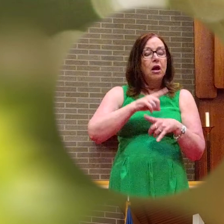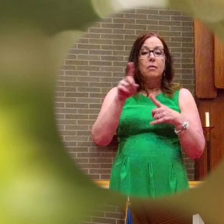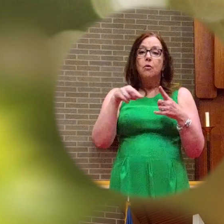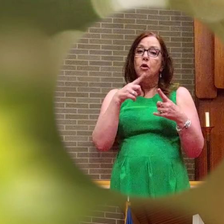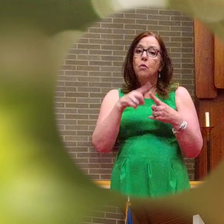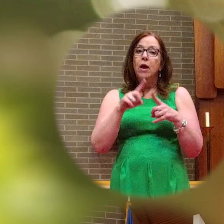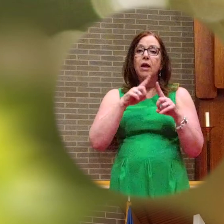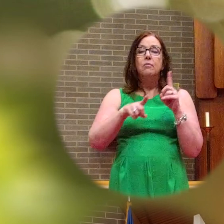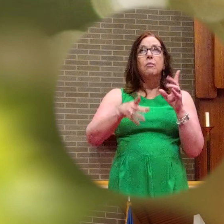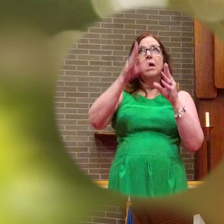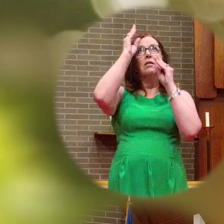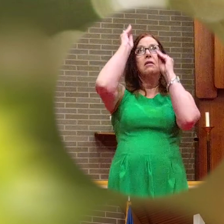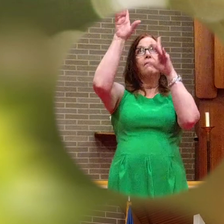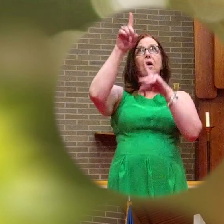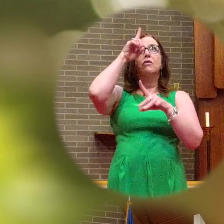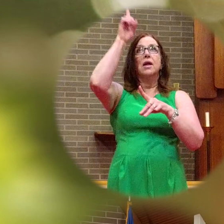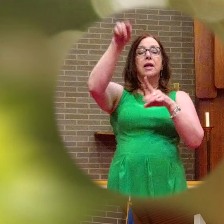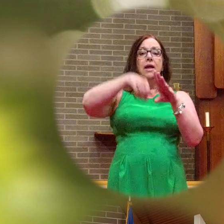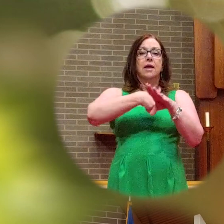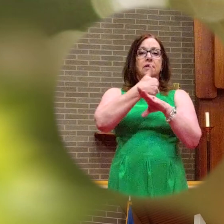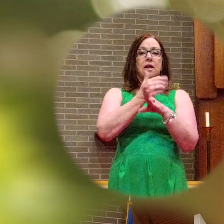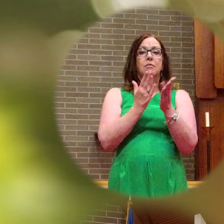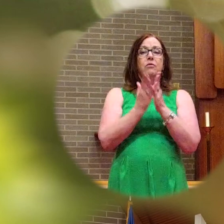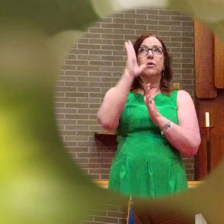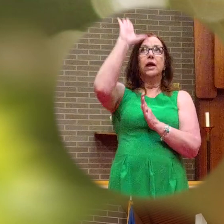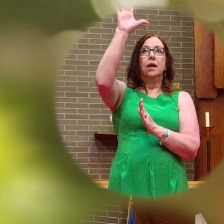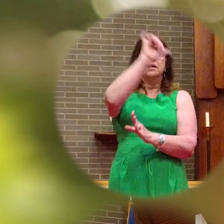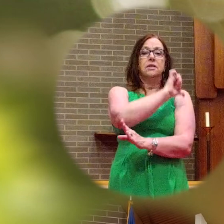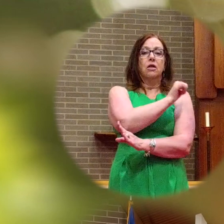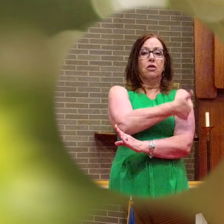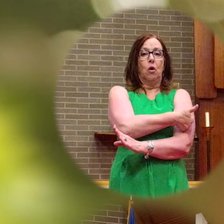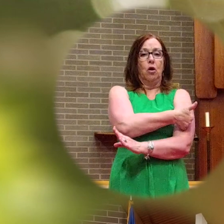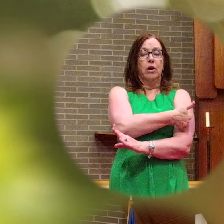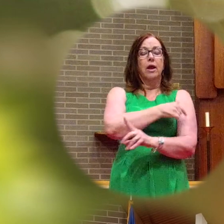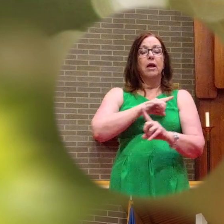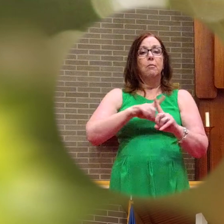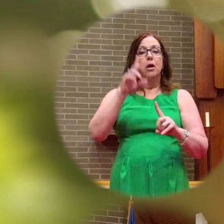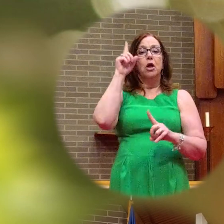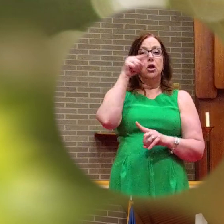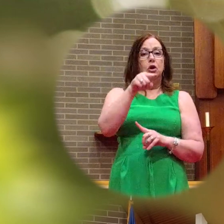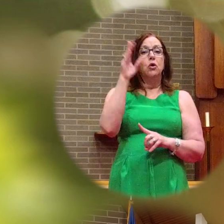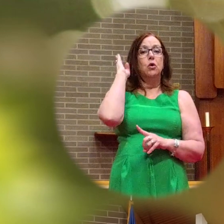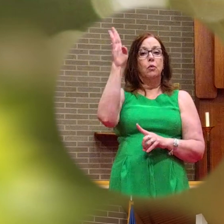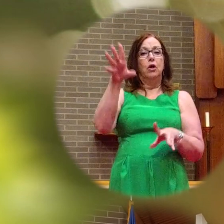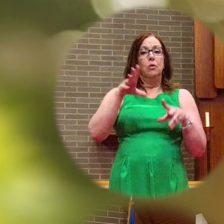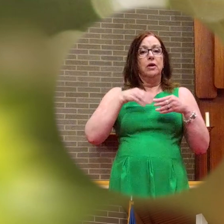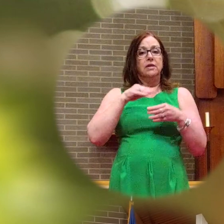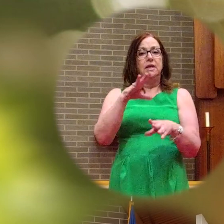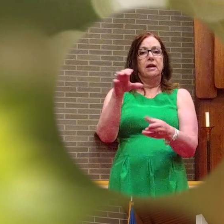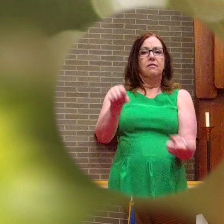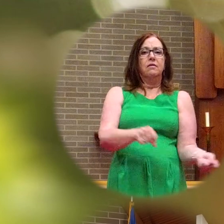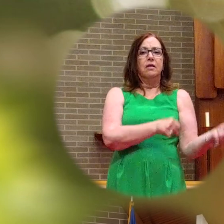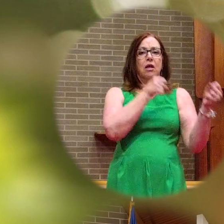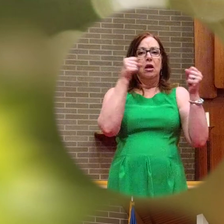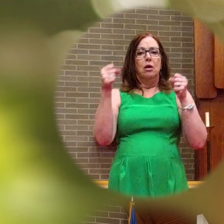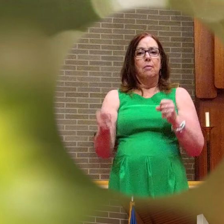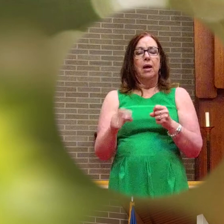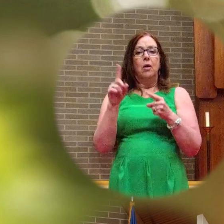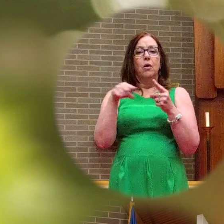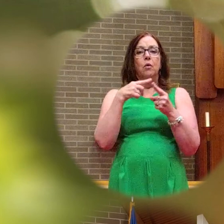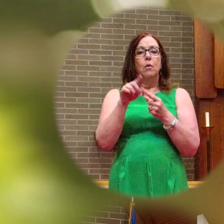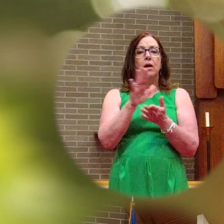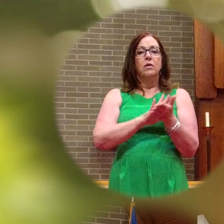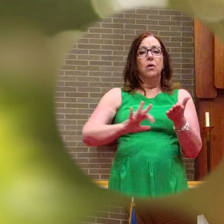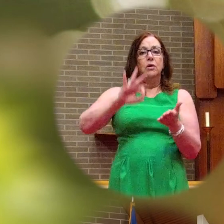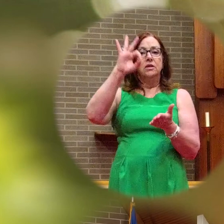seasons that the Father has fixed by his own authority. But you will receive power when the Holy Spirit has come upon